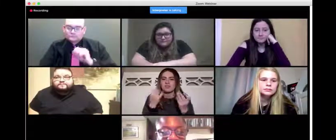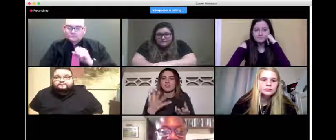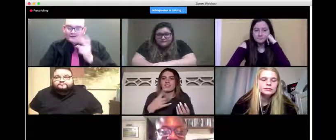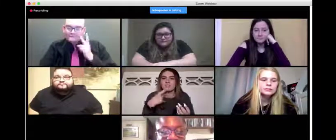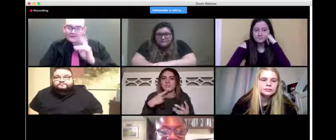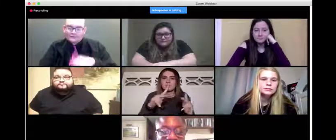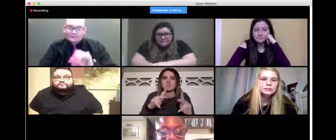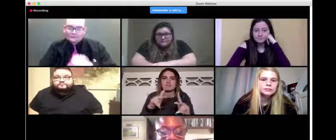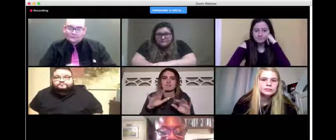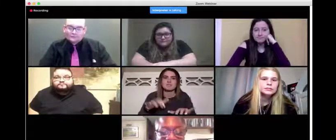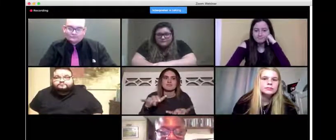community.